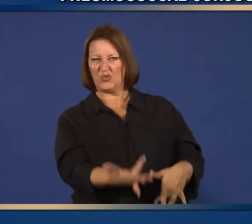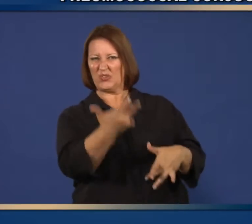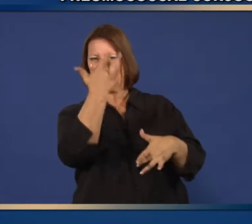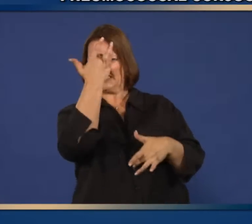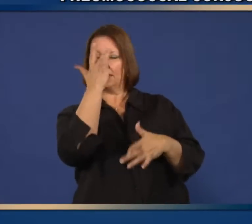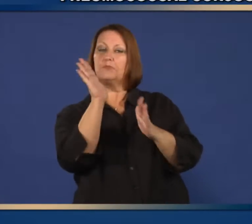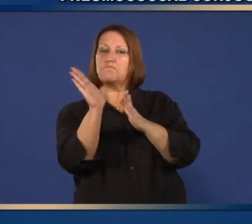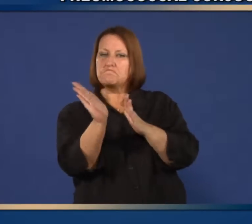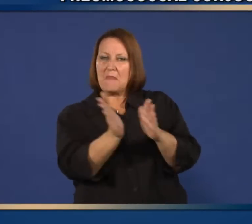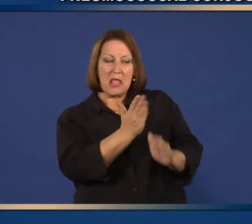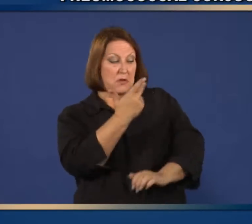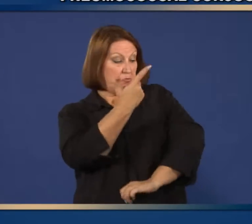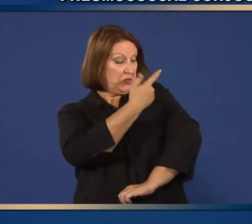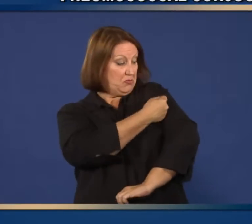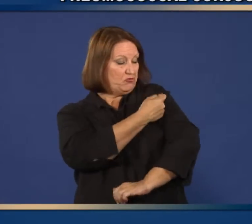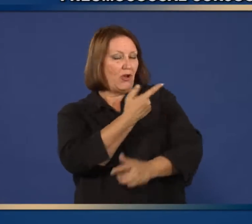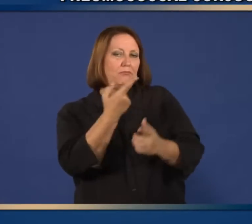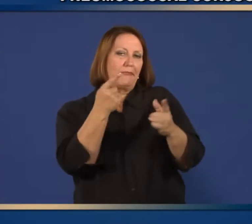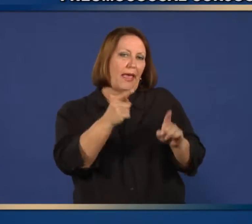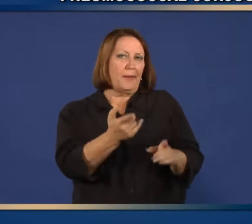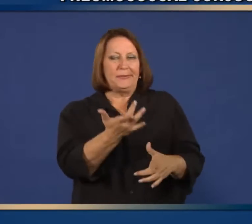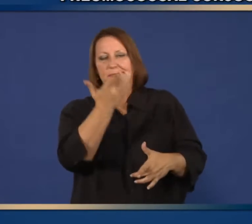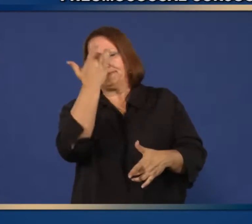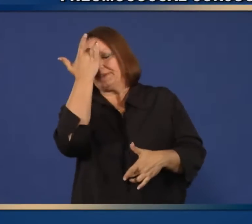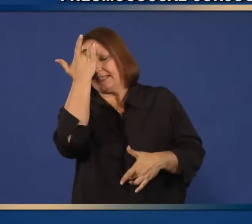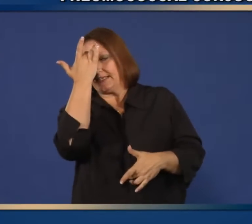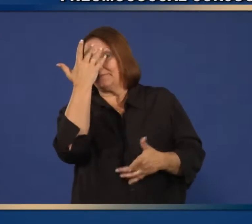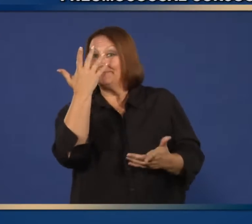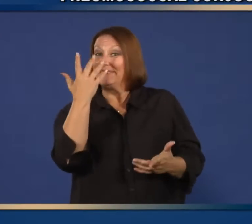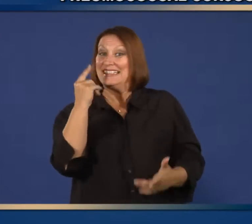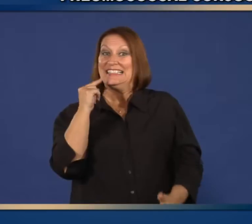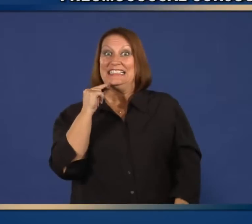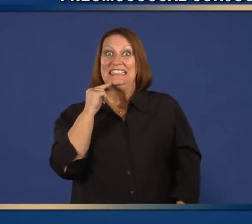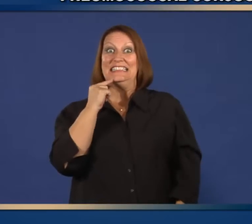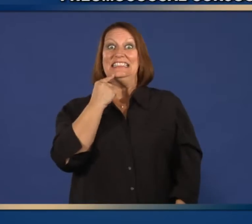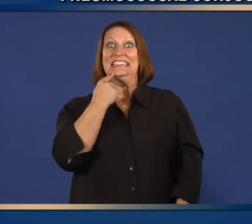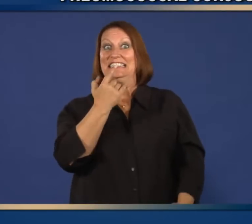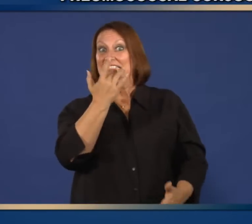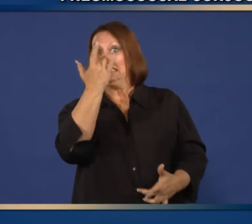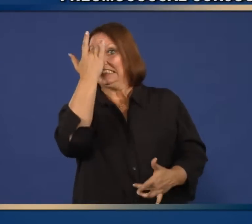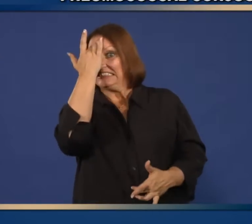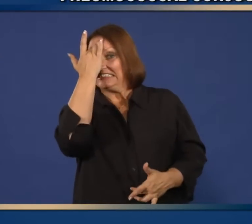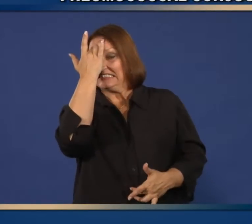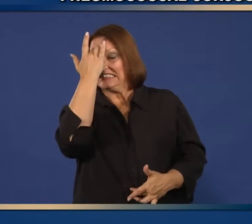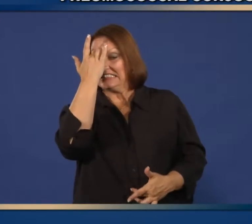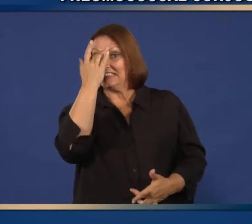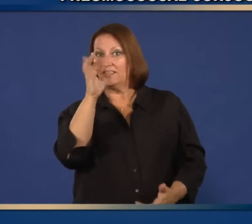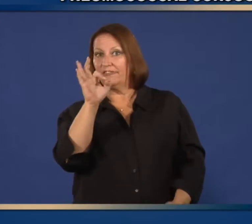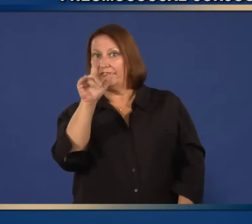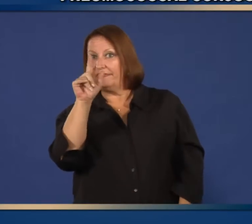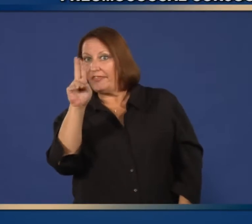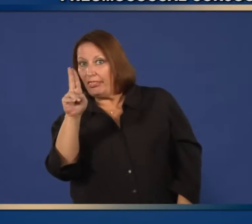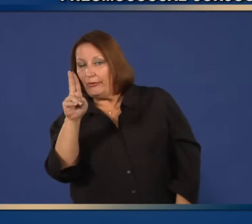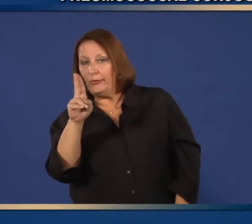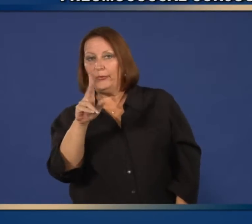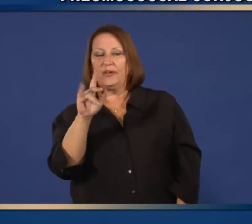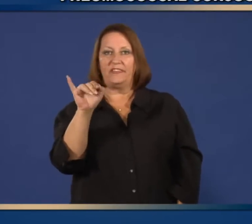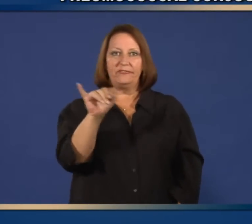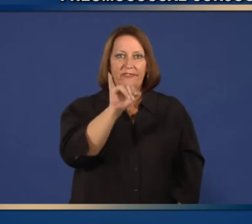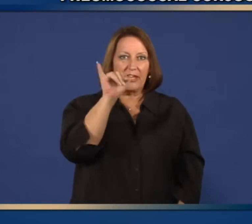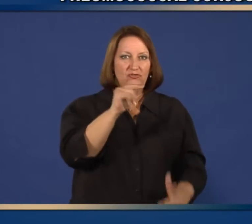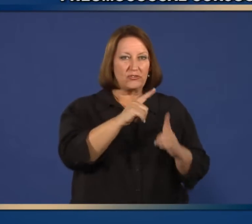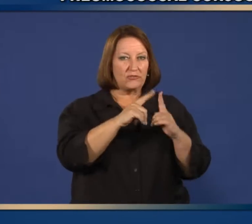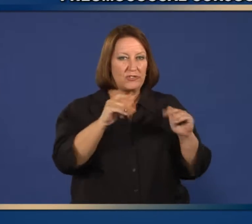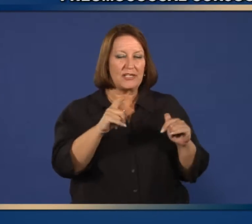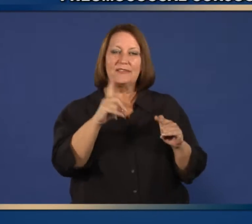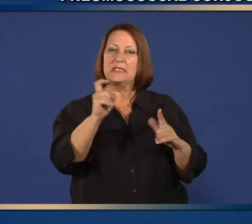Children with minor illnesses, such as a cold, may be vaccinated. But